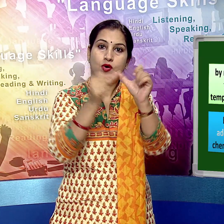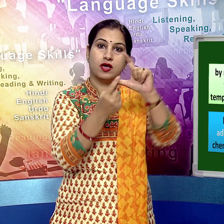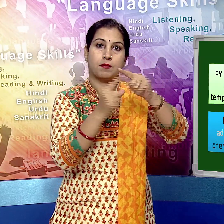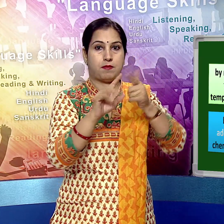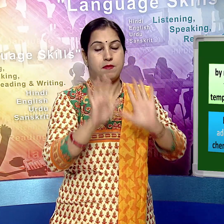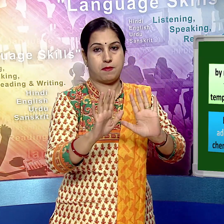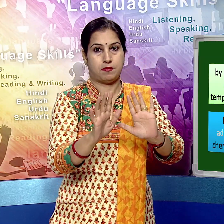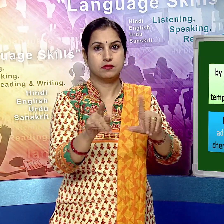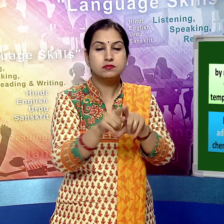You can see in the picture